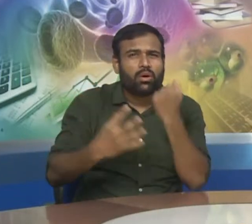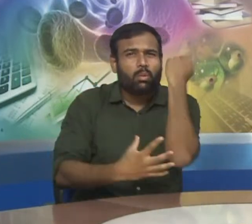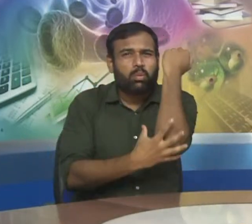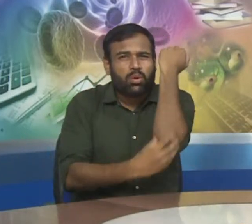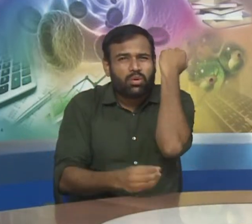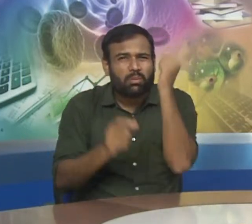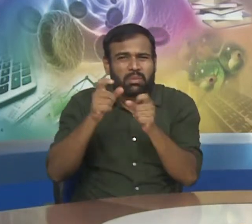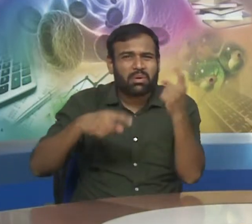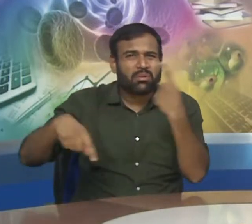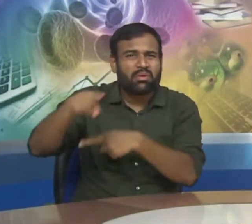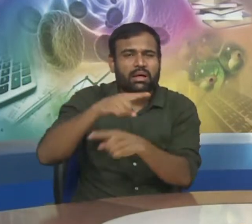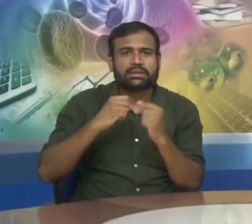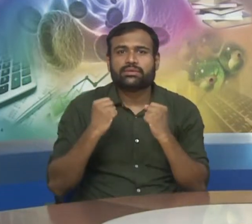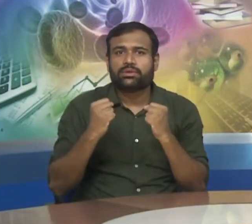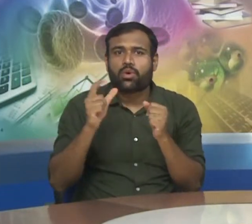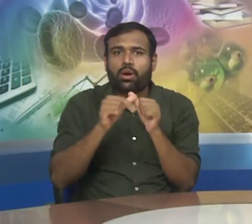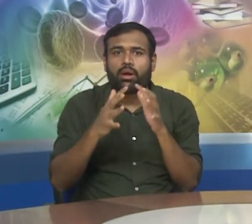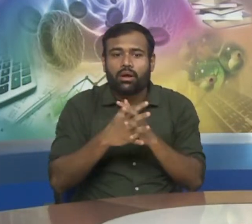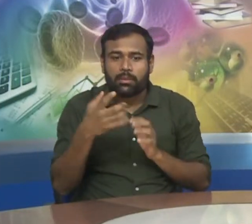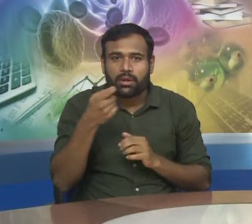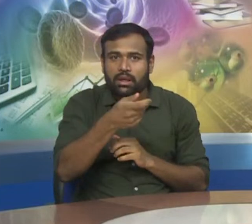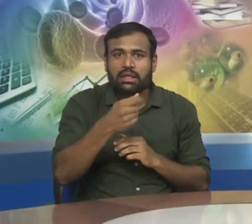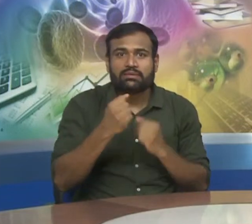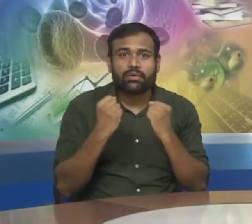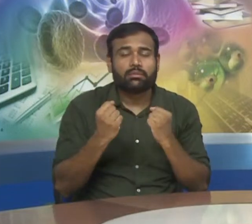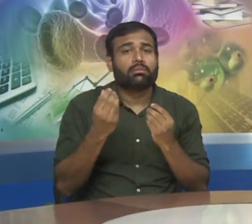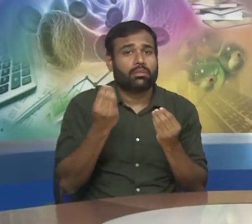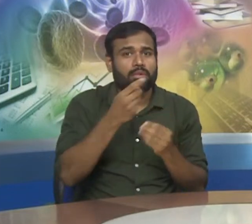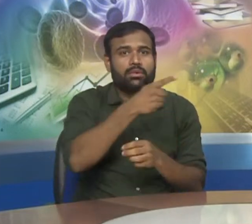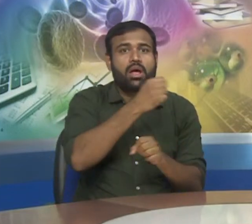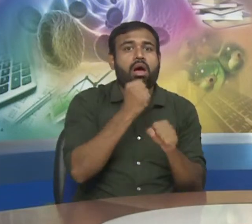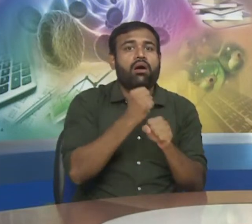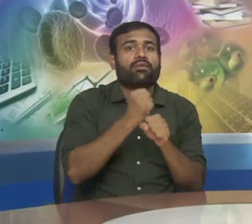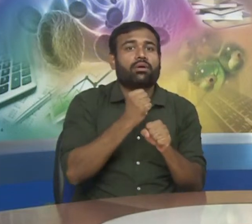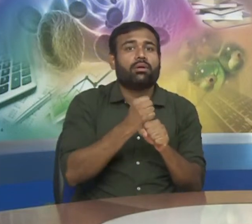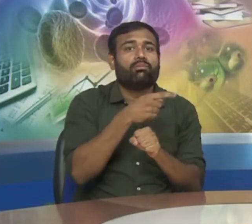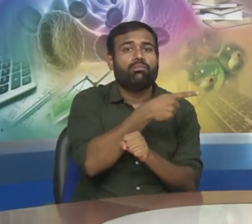poor and accused are also the fundamental rights.